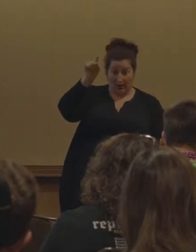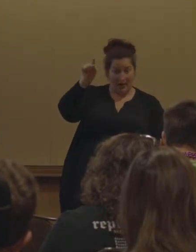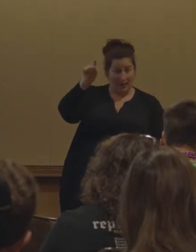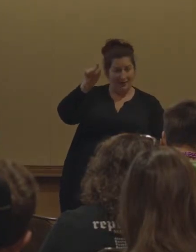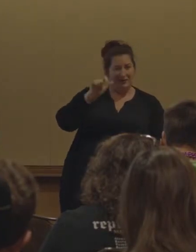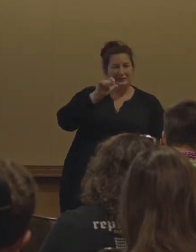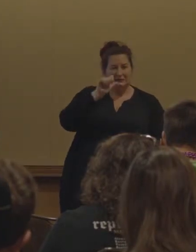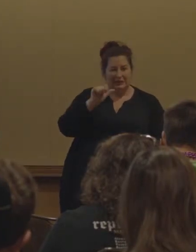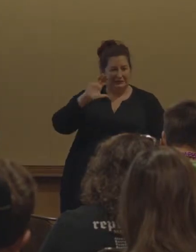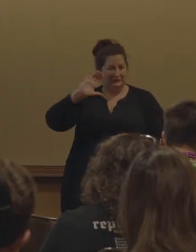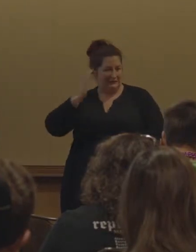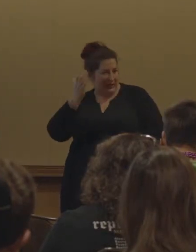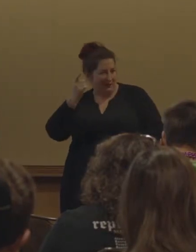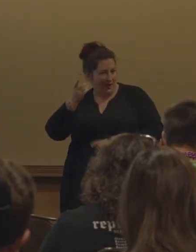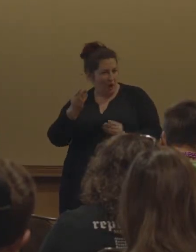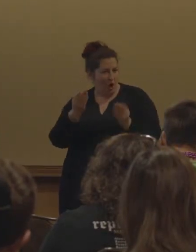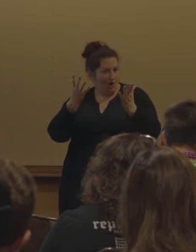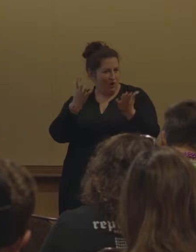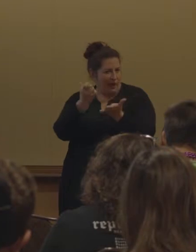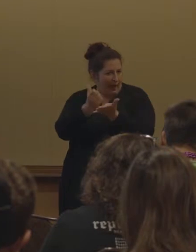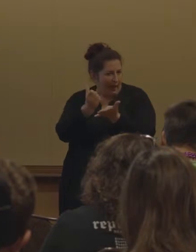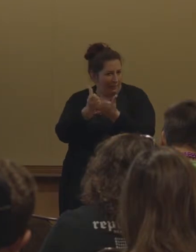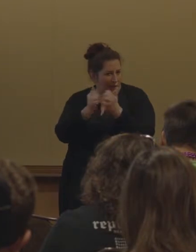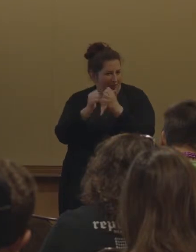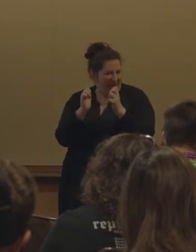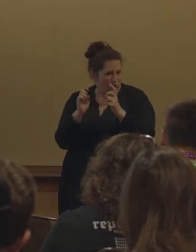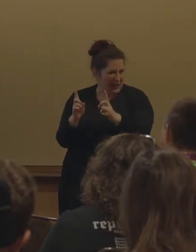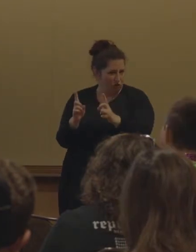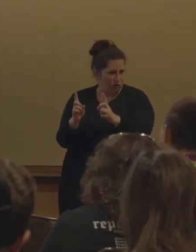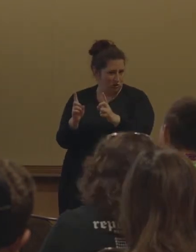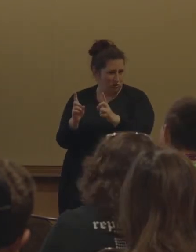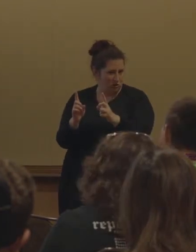it doesn't appear that they offer helping you with education.